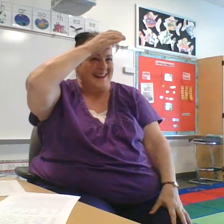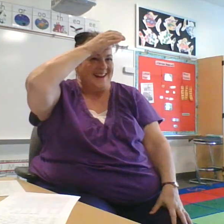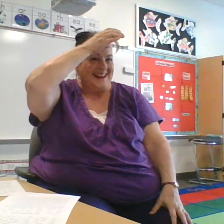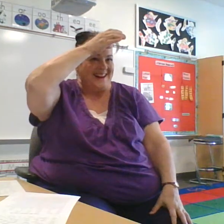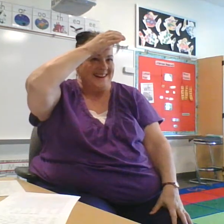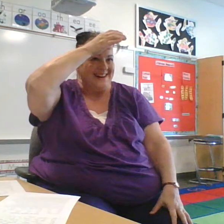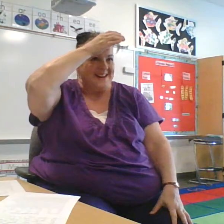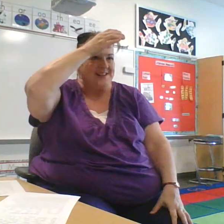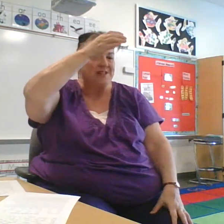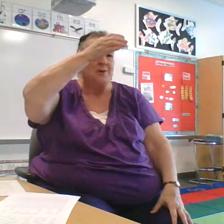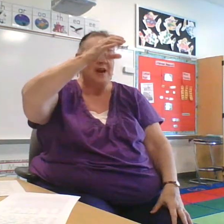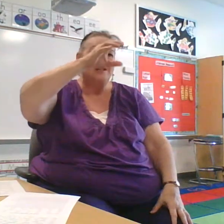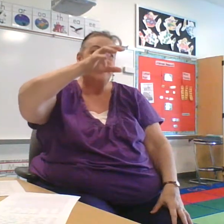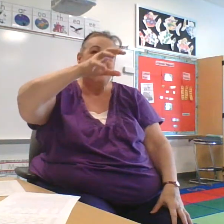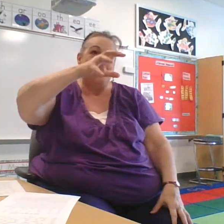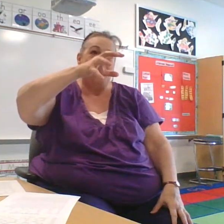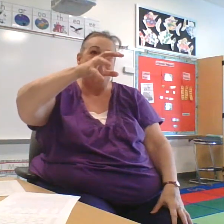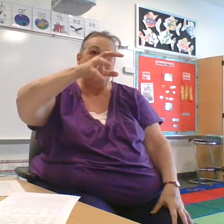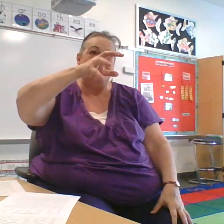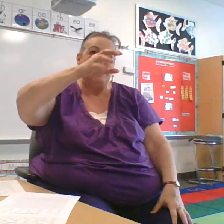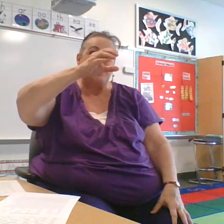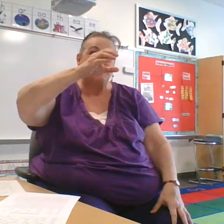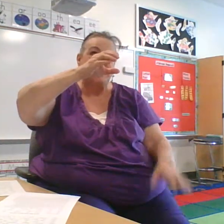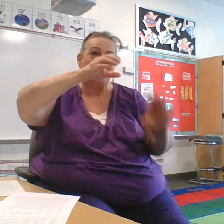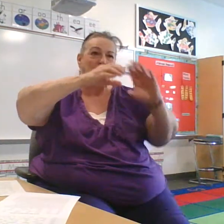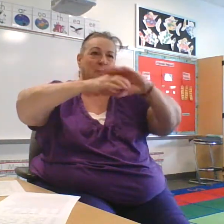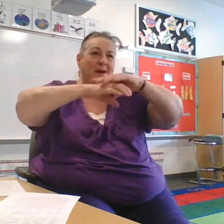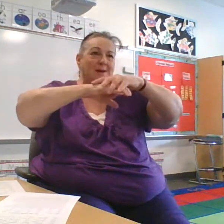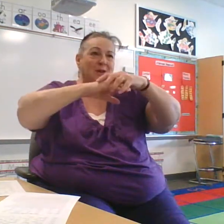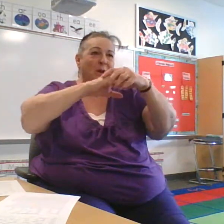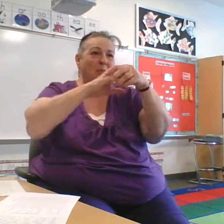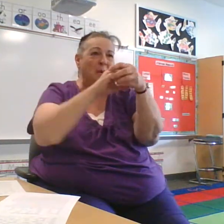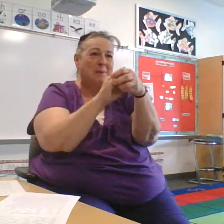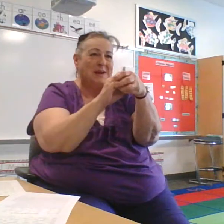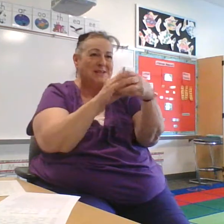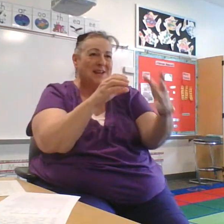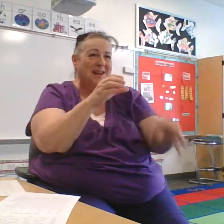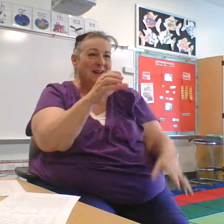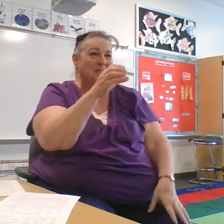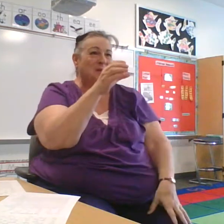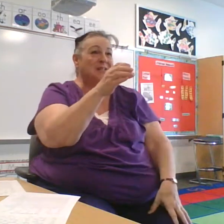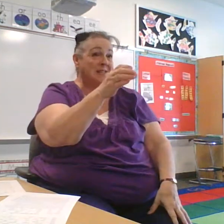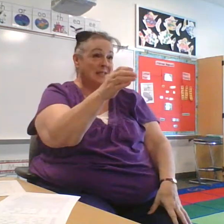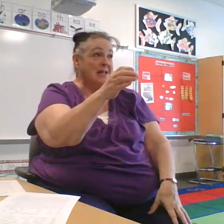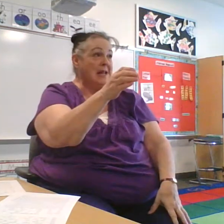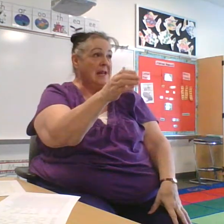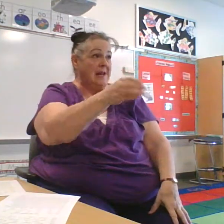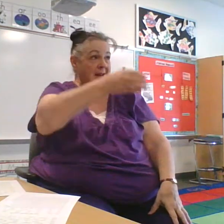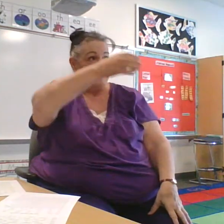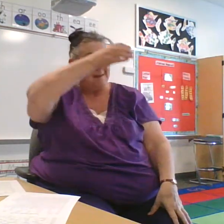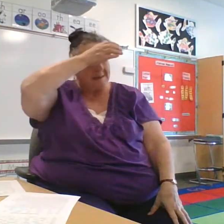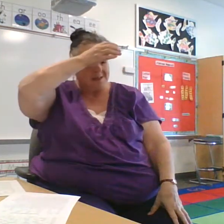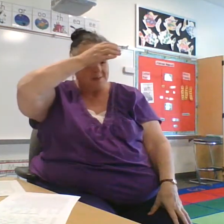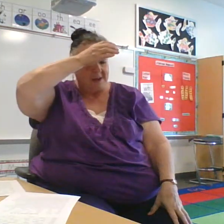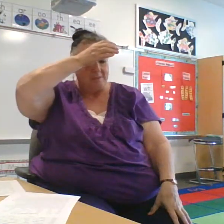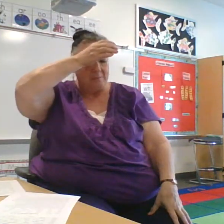Yeah. So it's no open fingers. Make sure your brain is all in one piece. So it's a C this way.